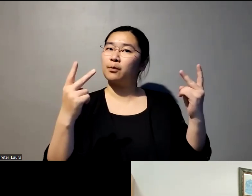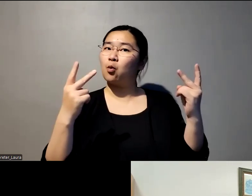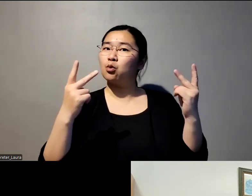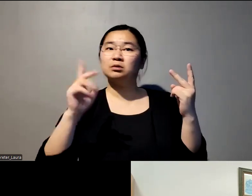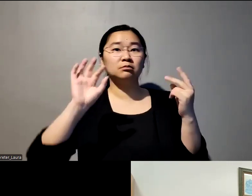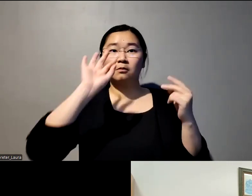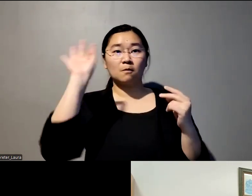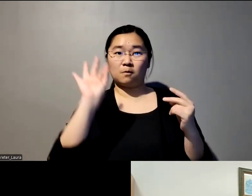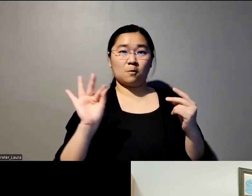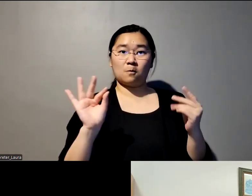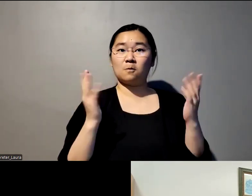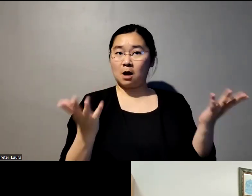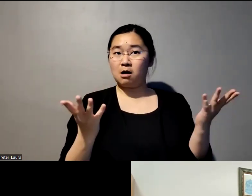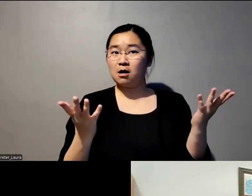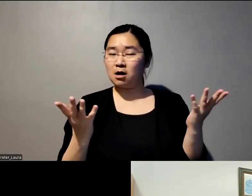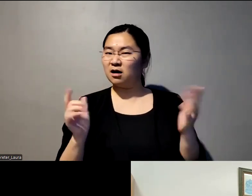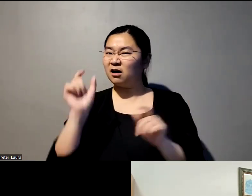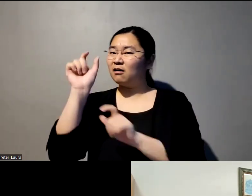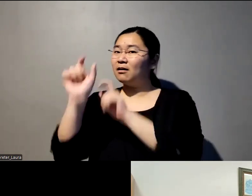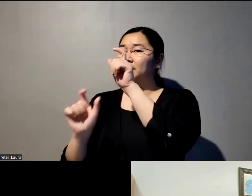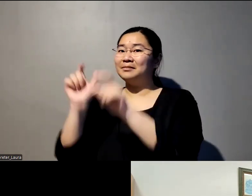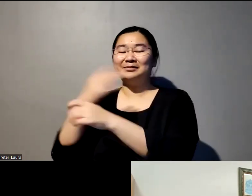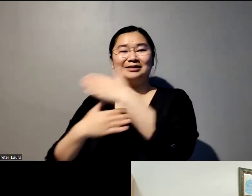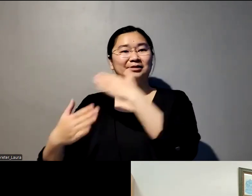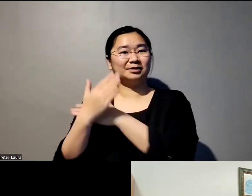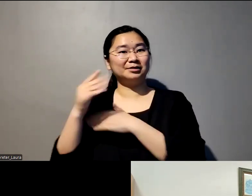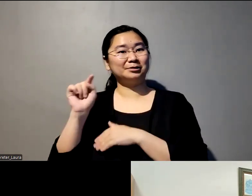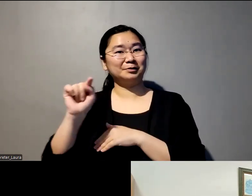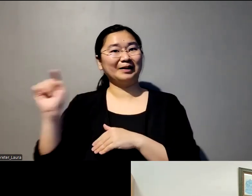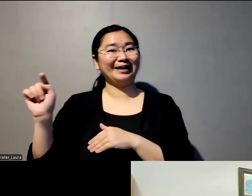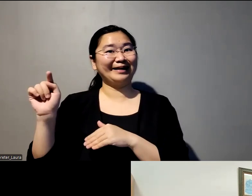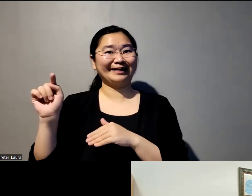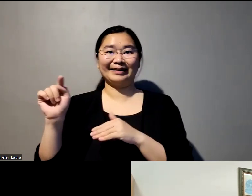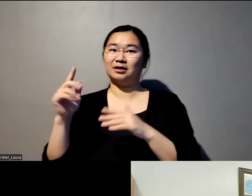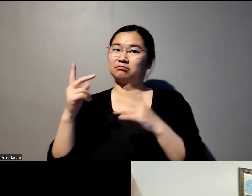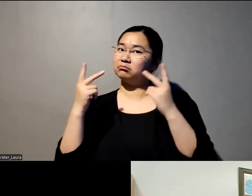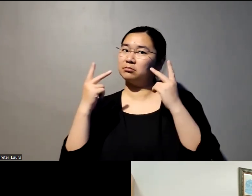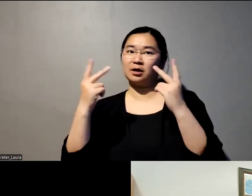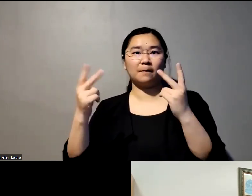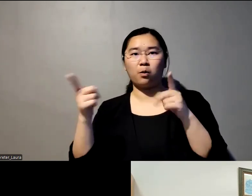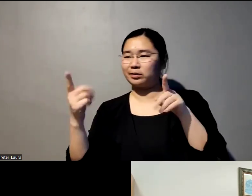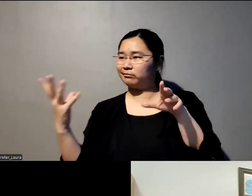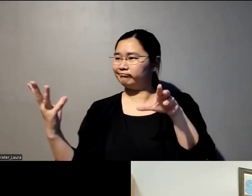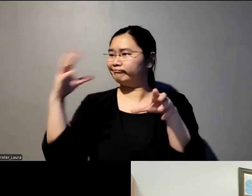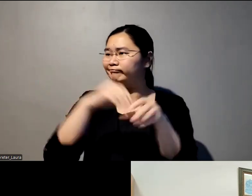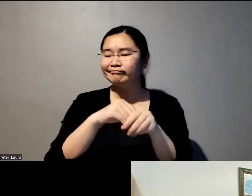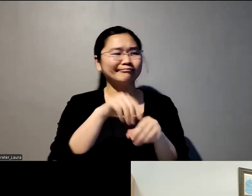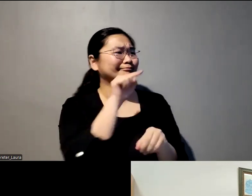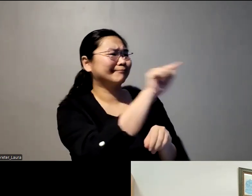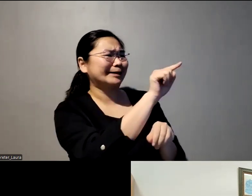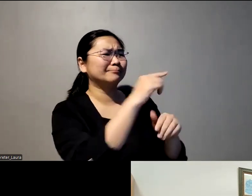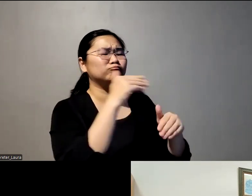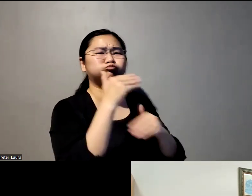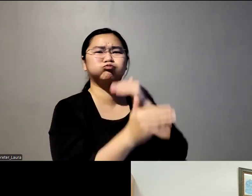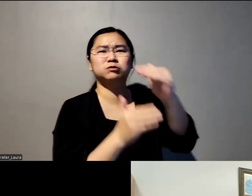is the key points in the deinstitutionalization process and